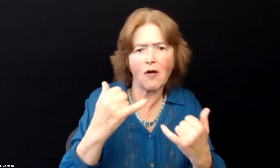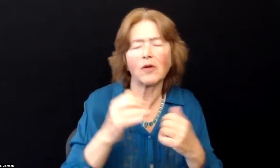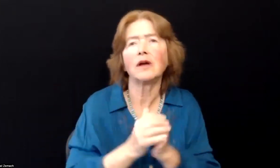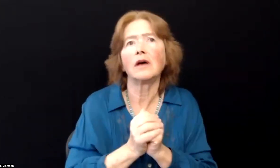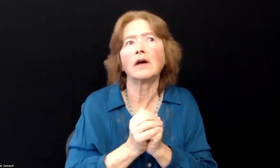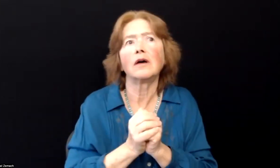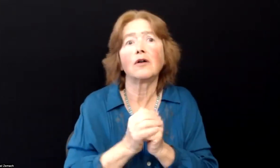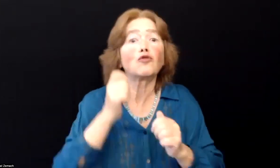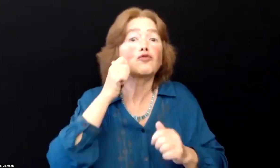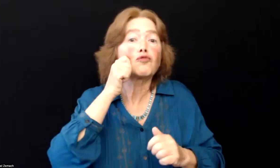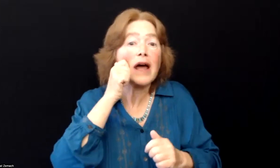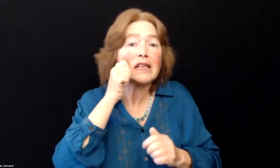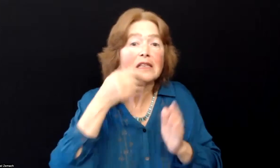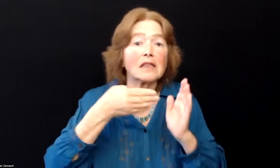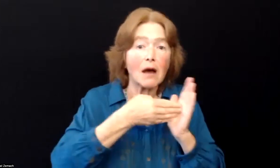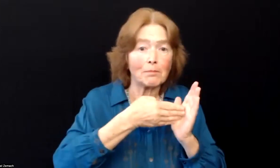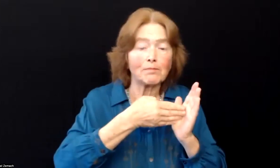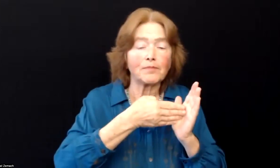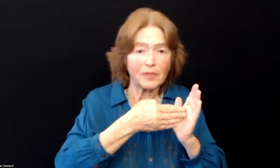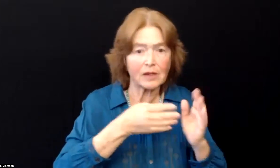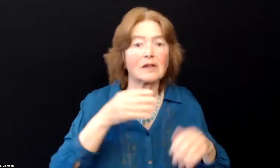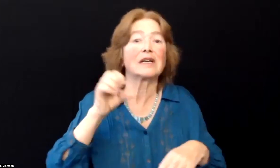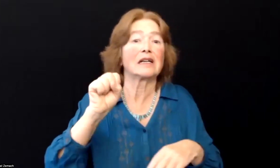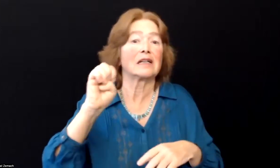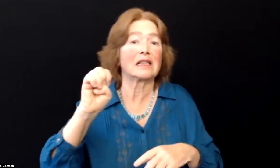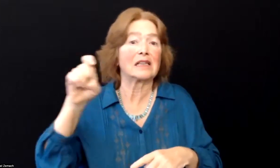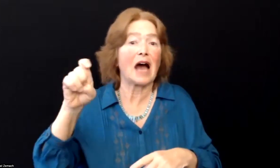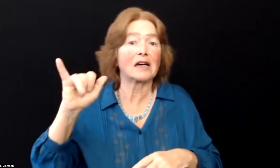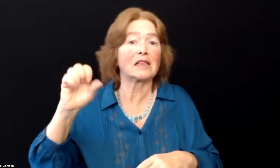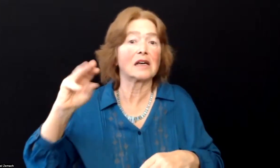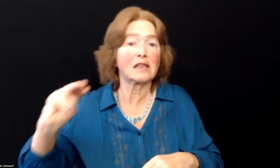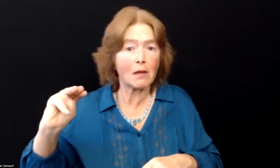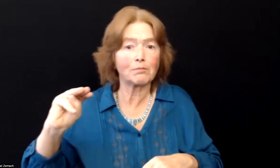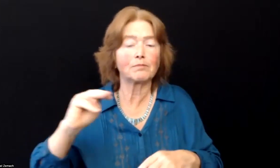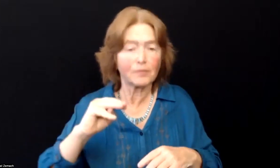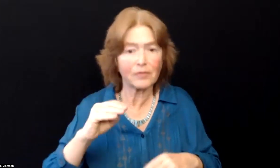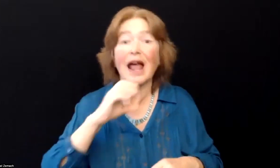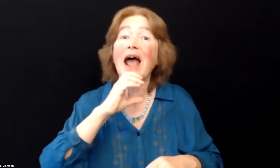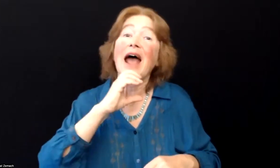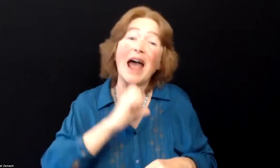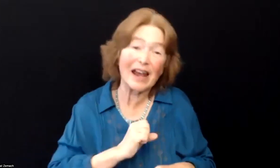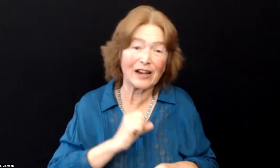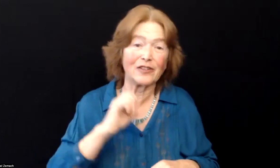to share that, So we talk about racism and sexism and